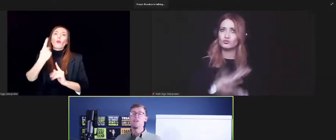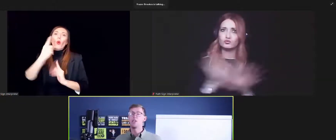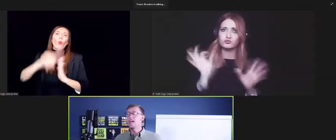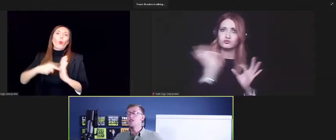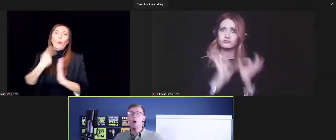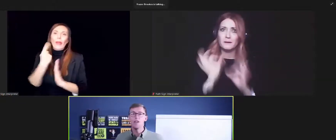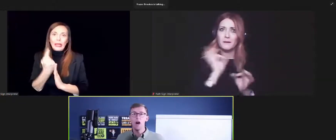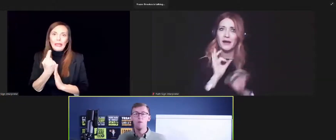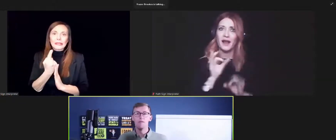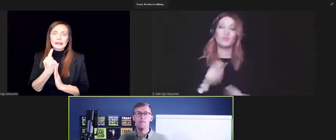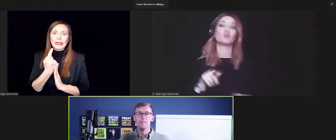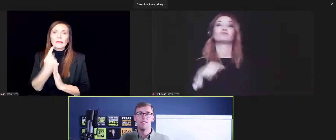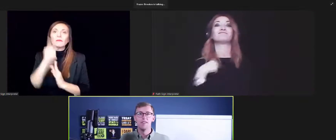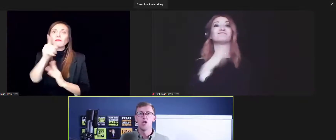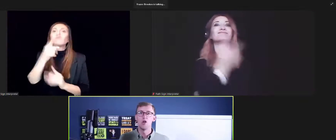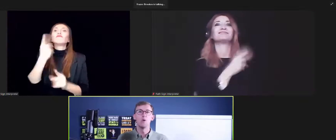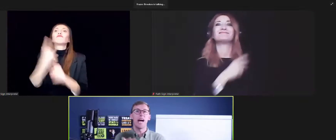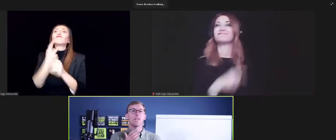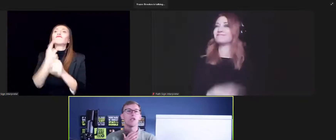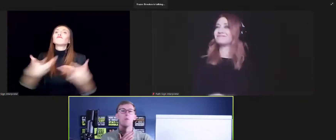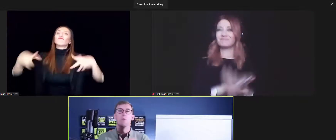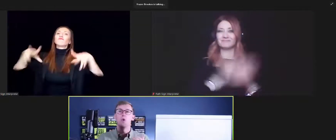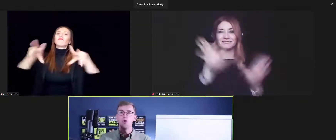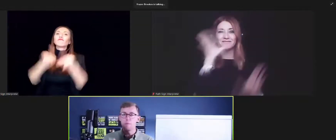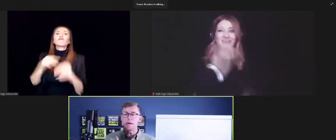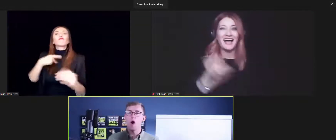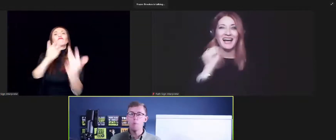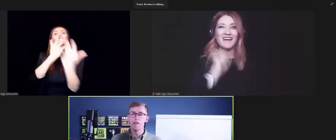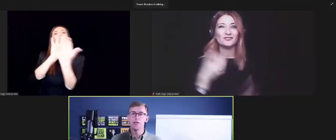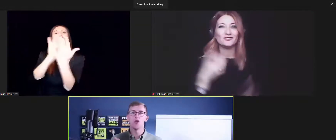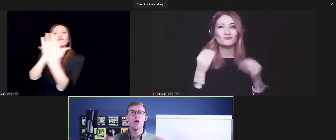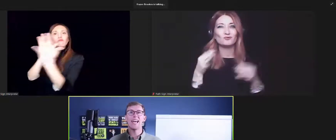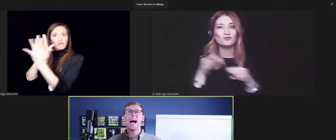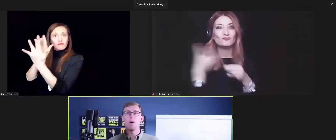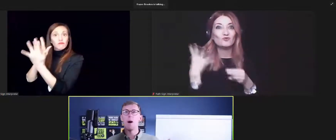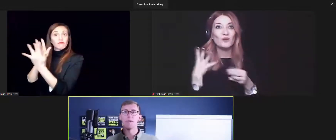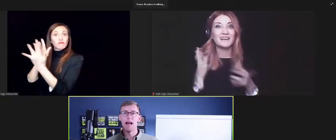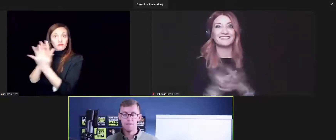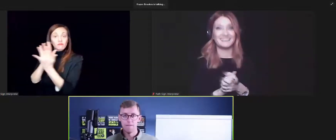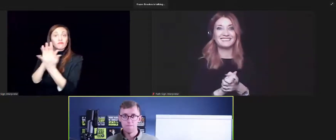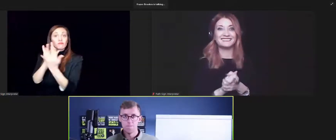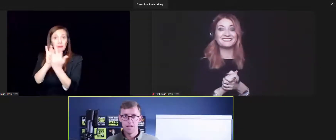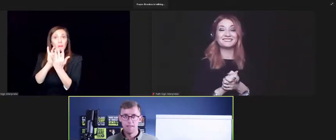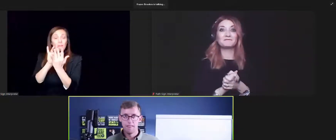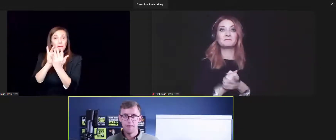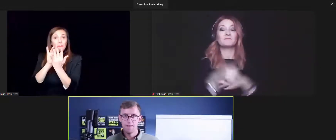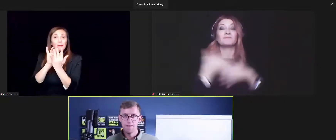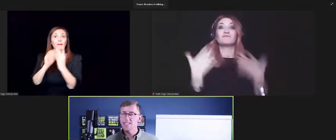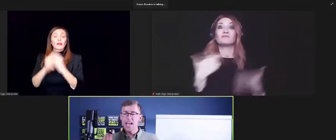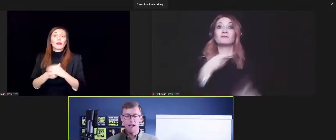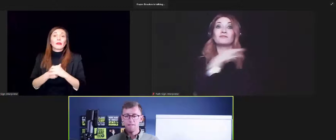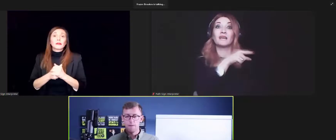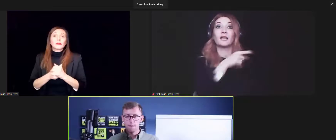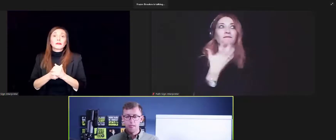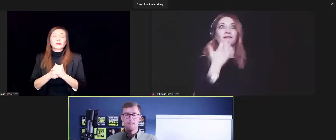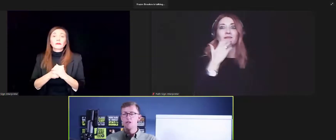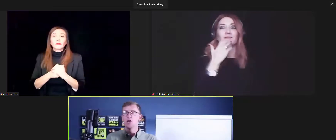If they say, no, I don't, you would ask, would you be open to checking out a plan? That's